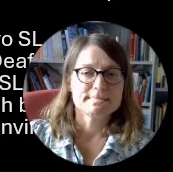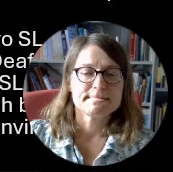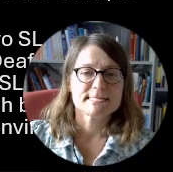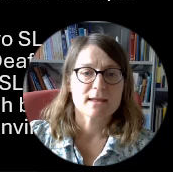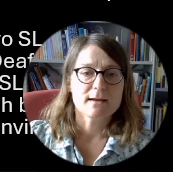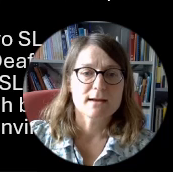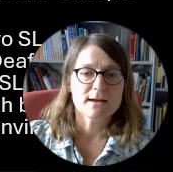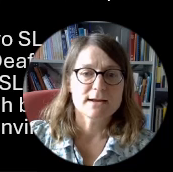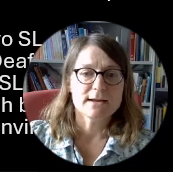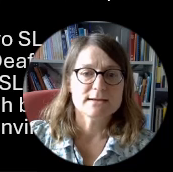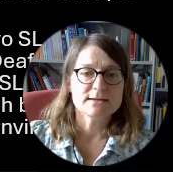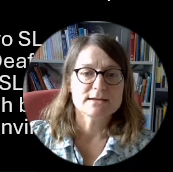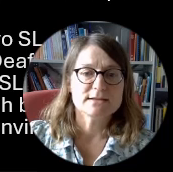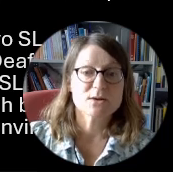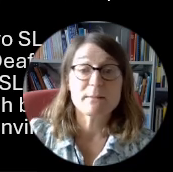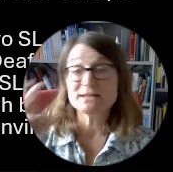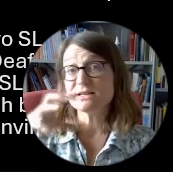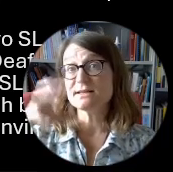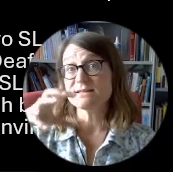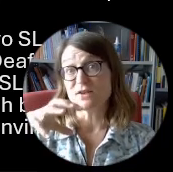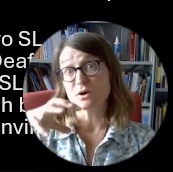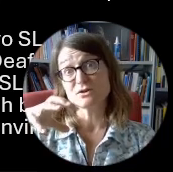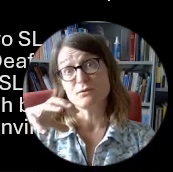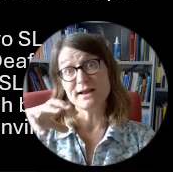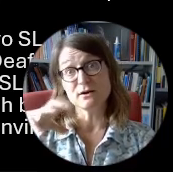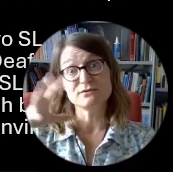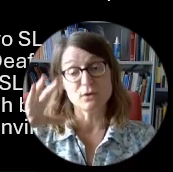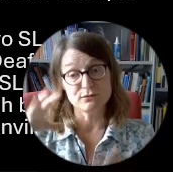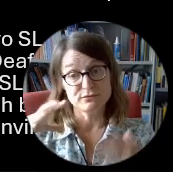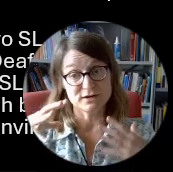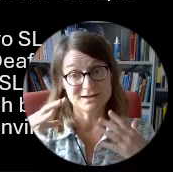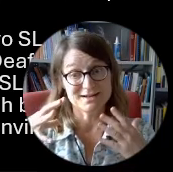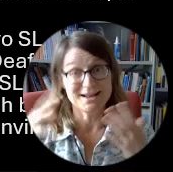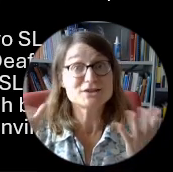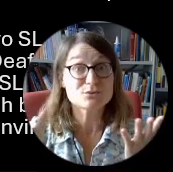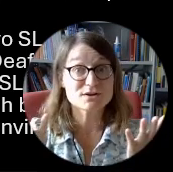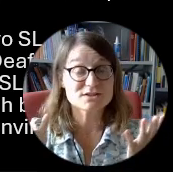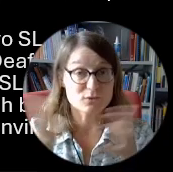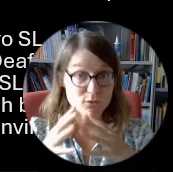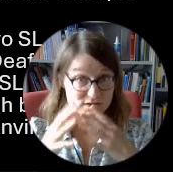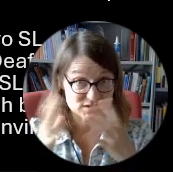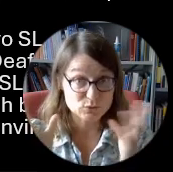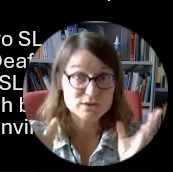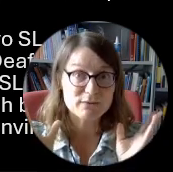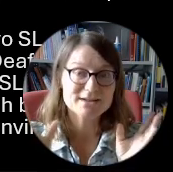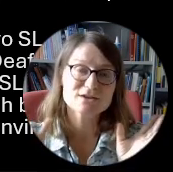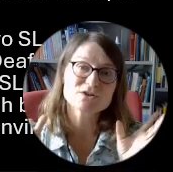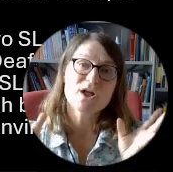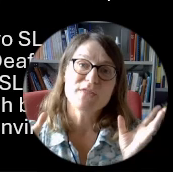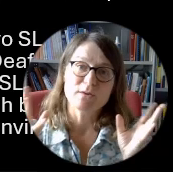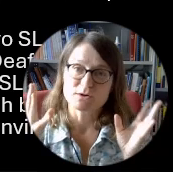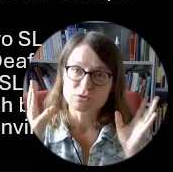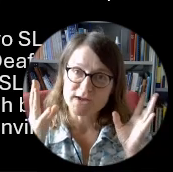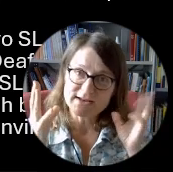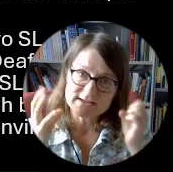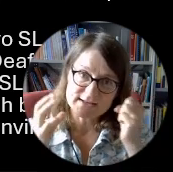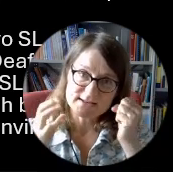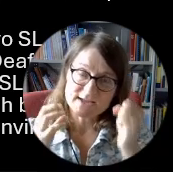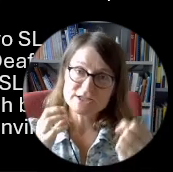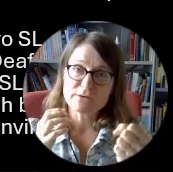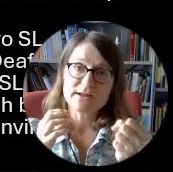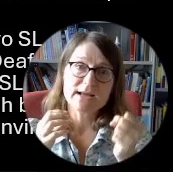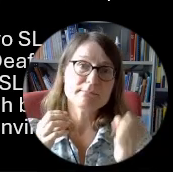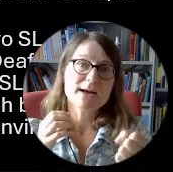Okay, so I mentioned these networks already of lecturers or school directors that were trained